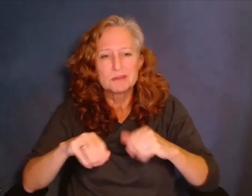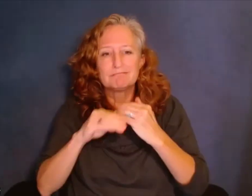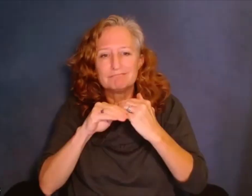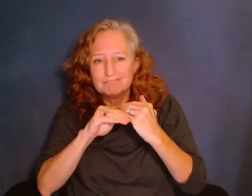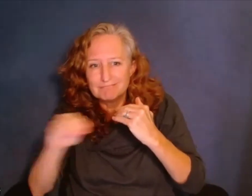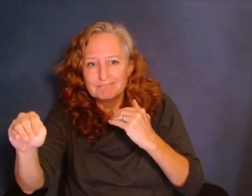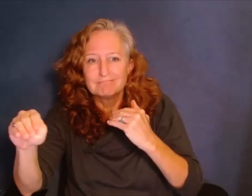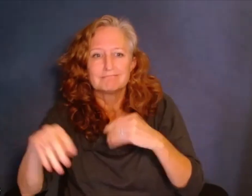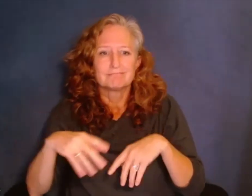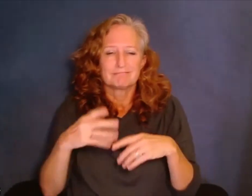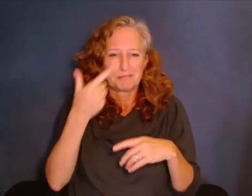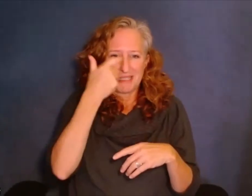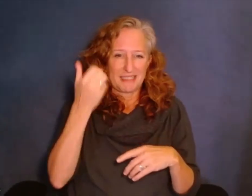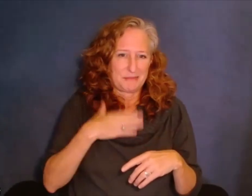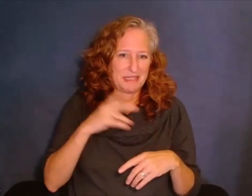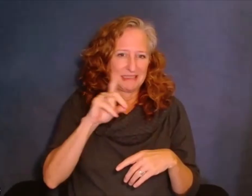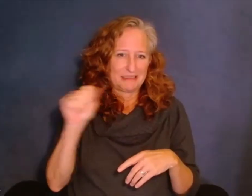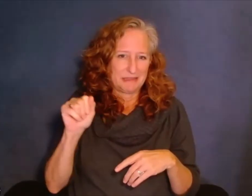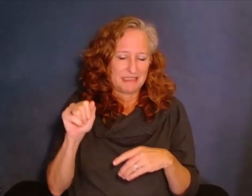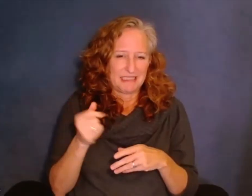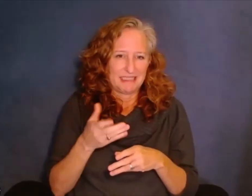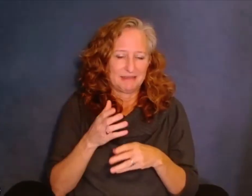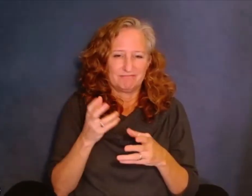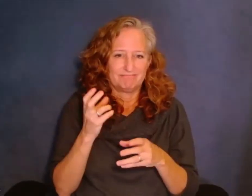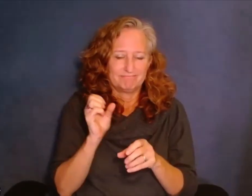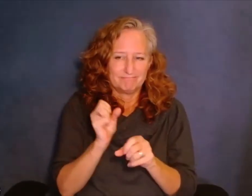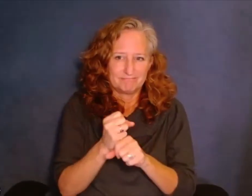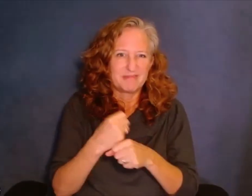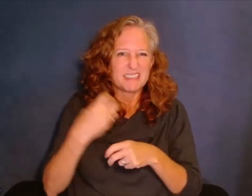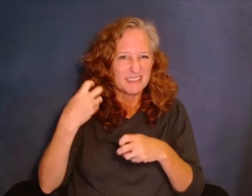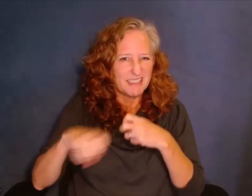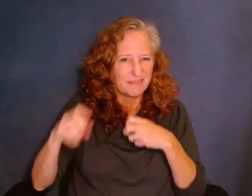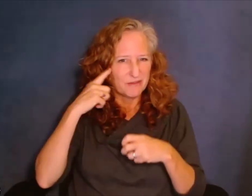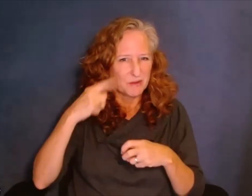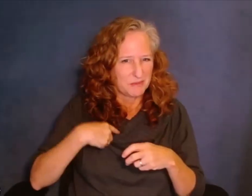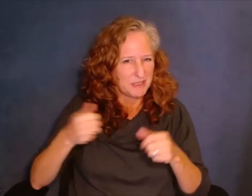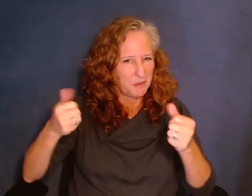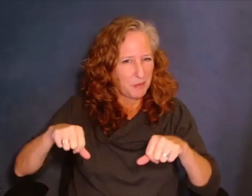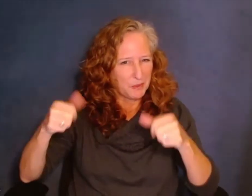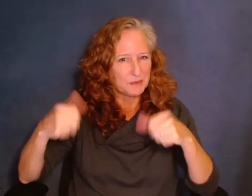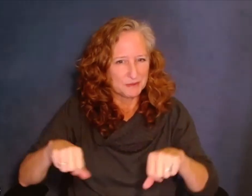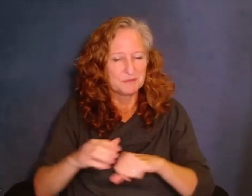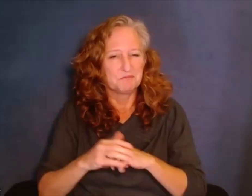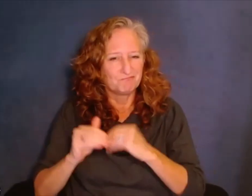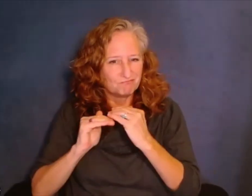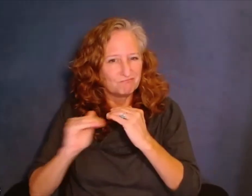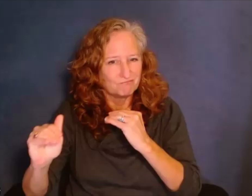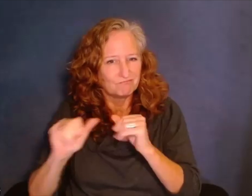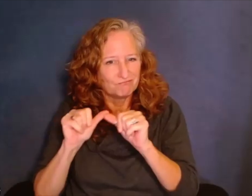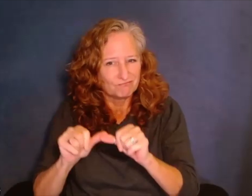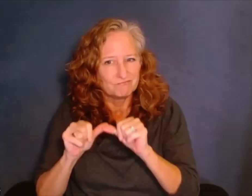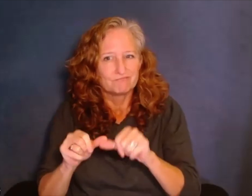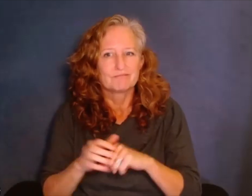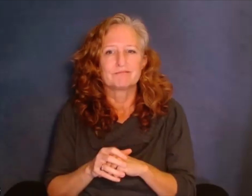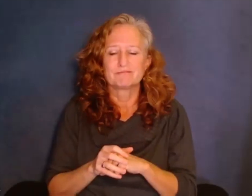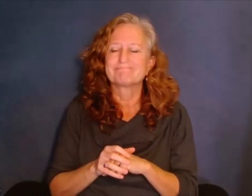a testimonial or a positive comment into a mini graphic. Share that out. Let everyone know what the good things that your